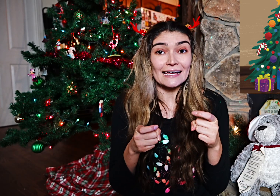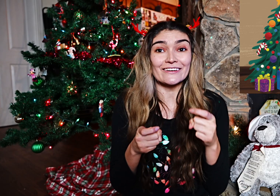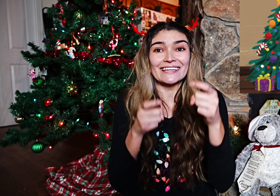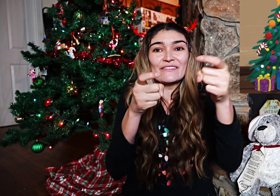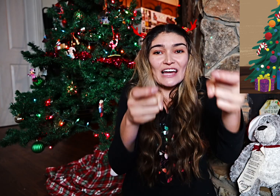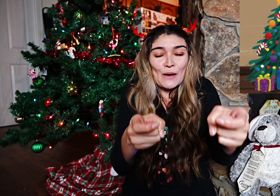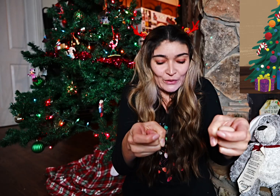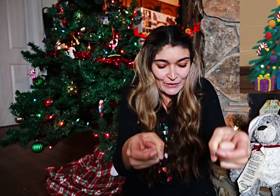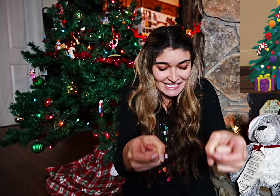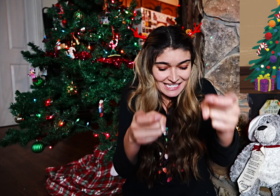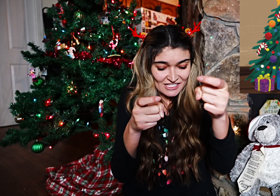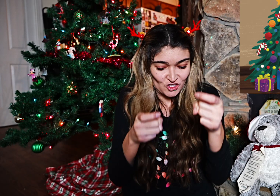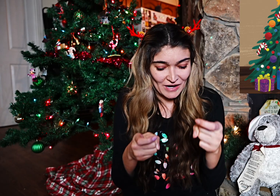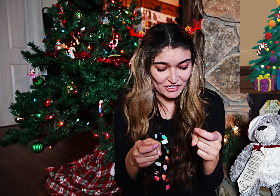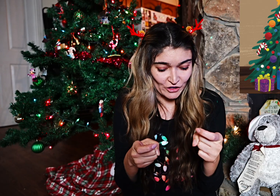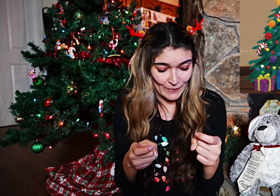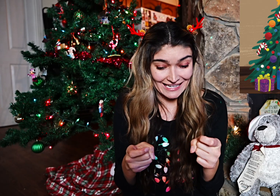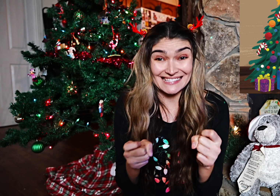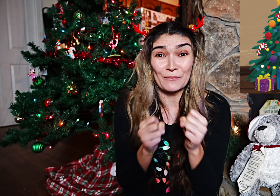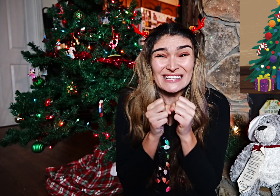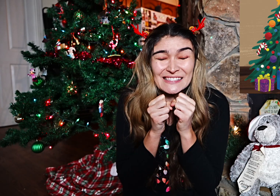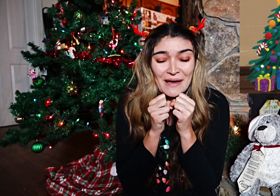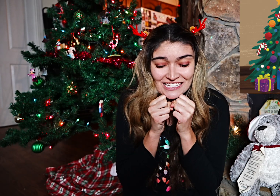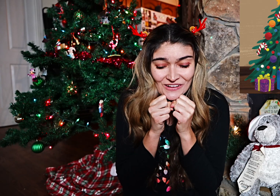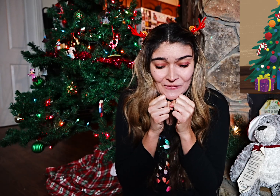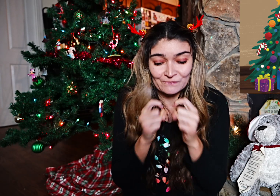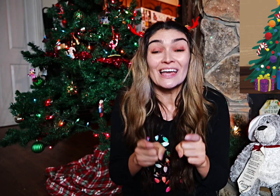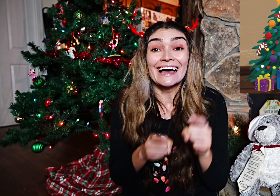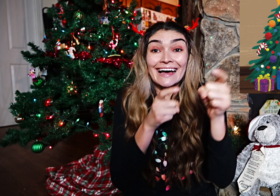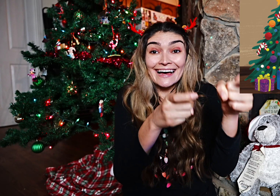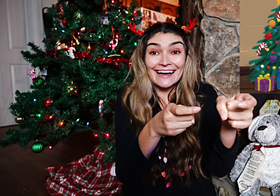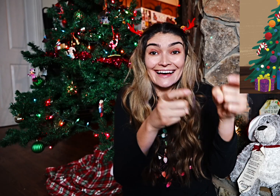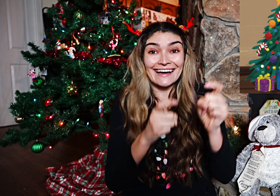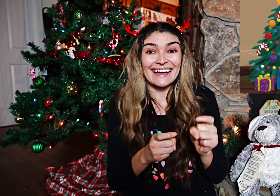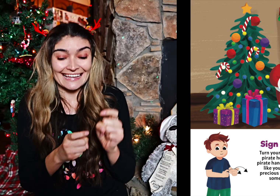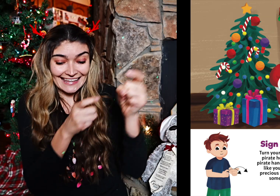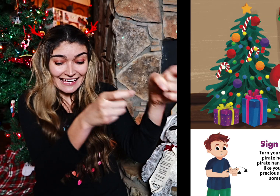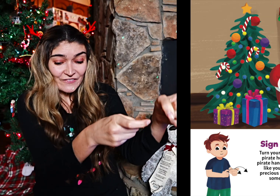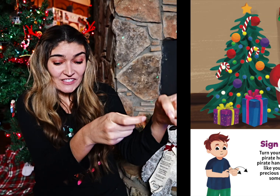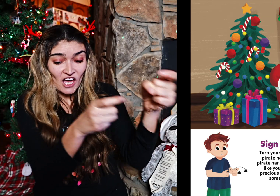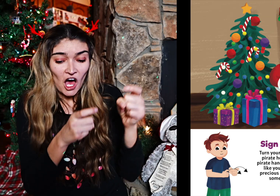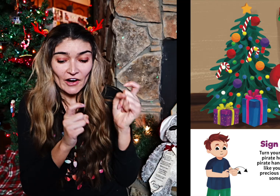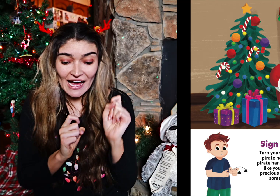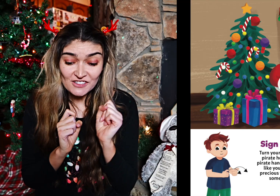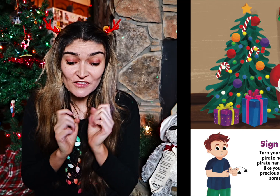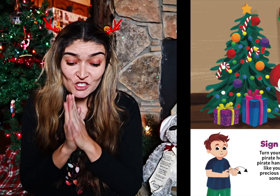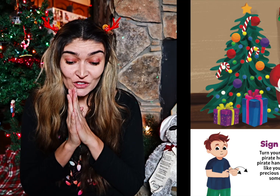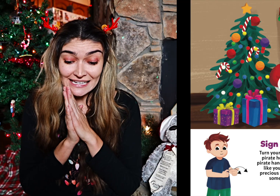you're giving a precious treasure away to someone special. Gifts are under the tree